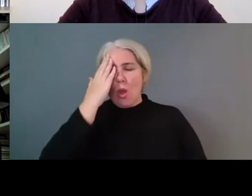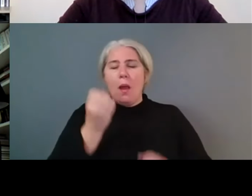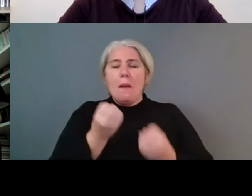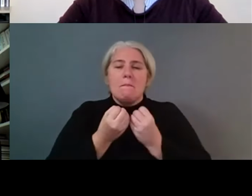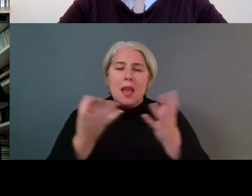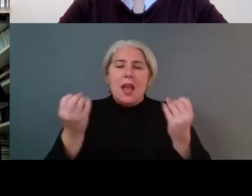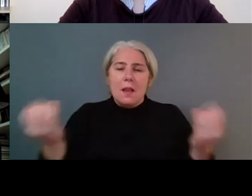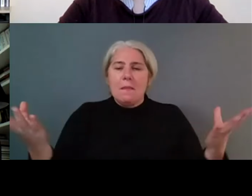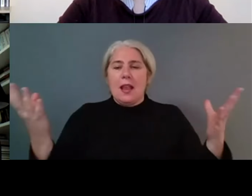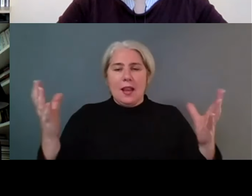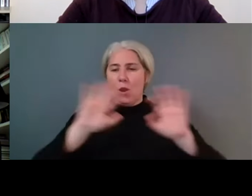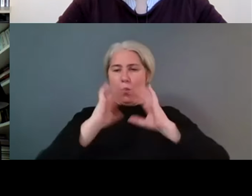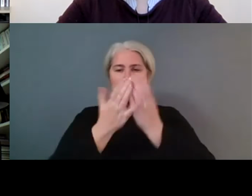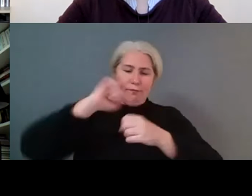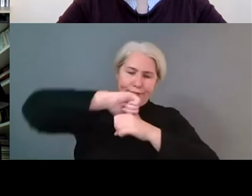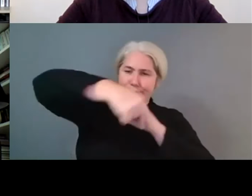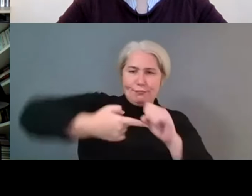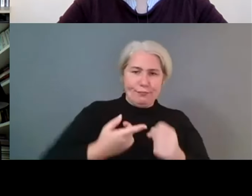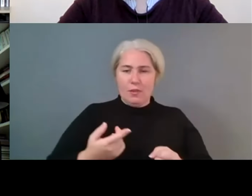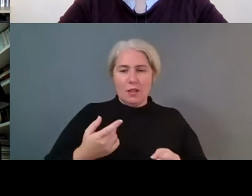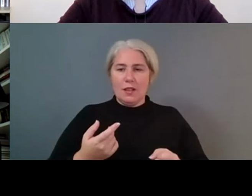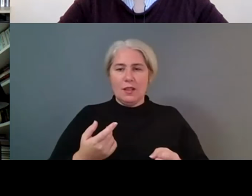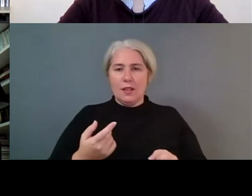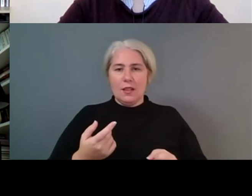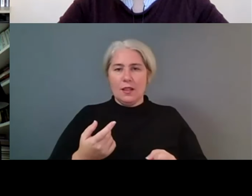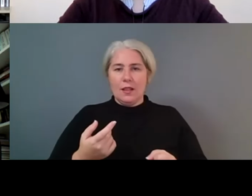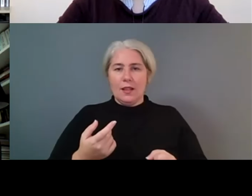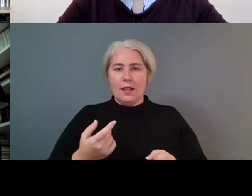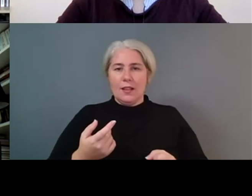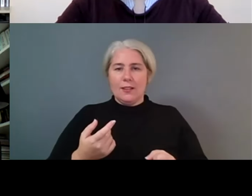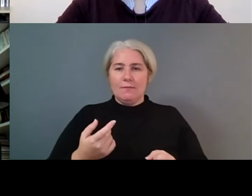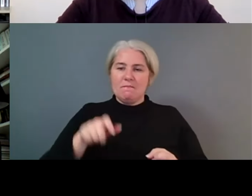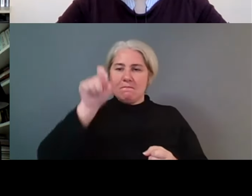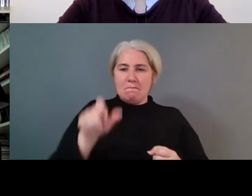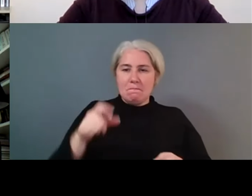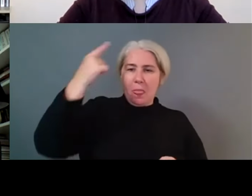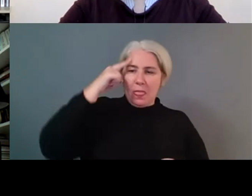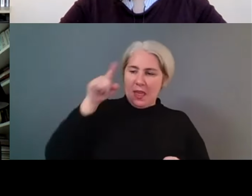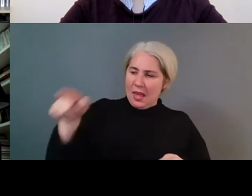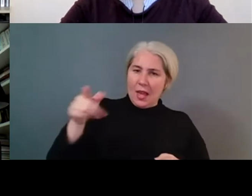disabilities are not considered by part of the disability movement